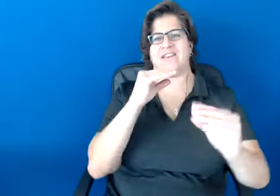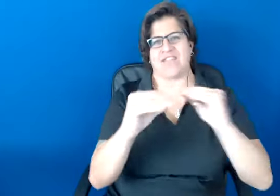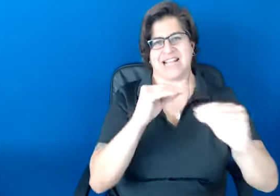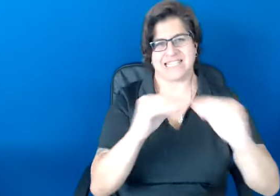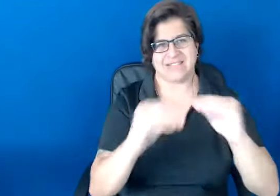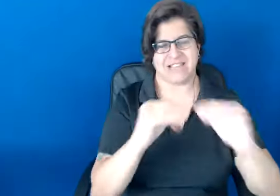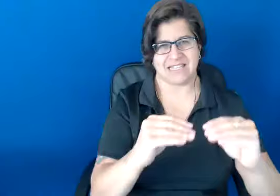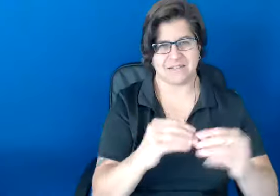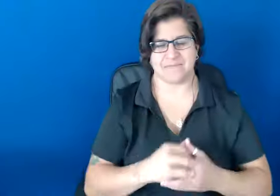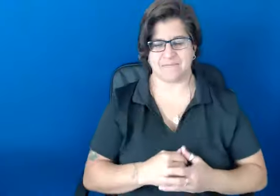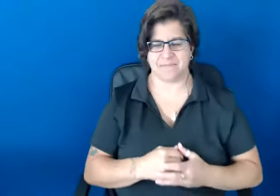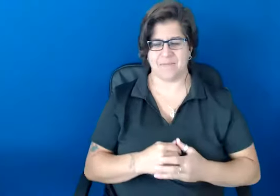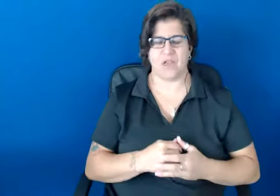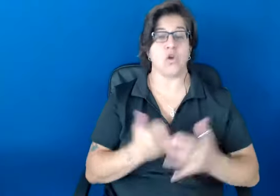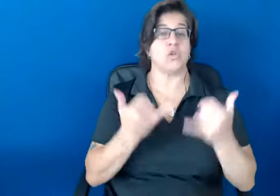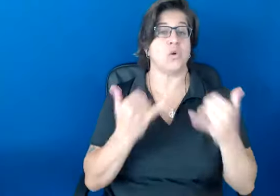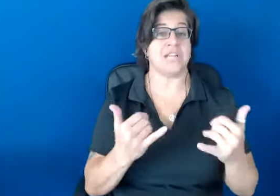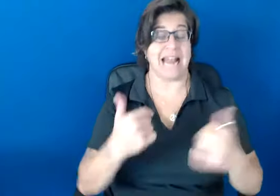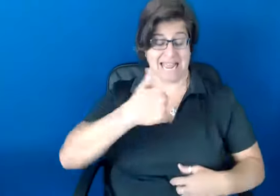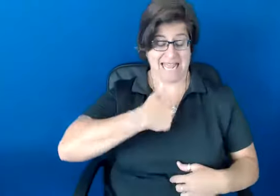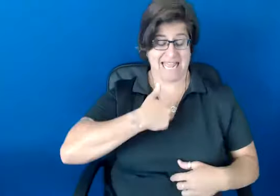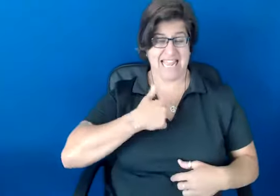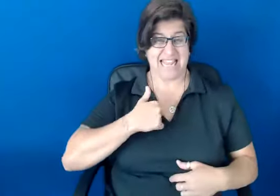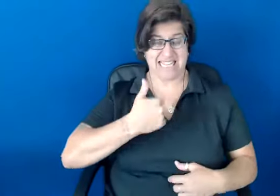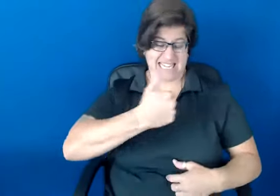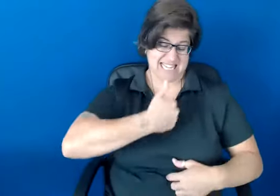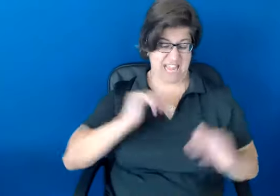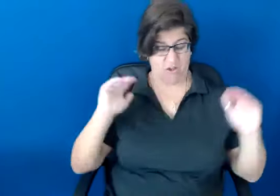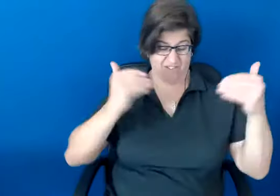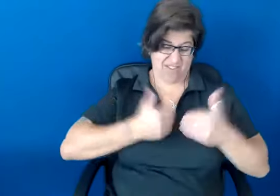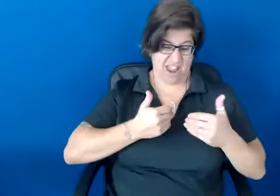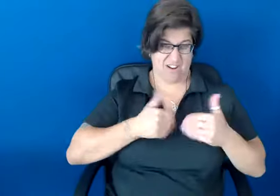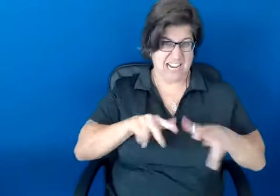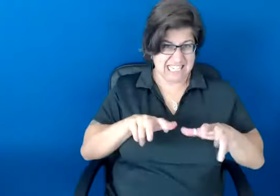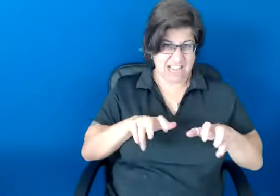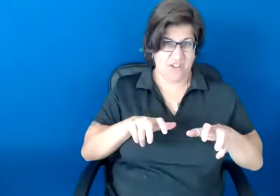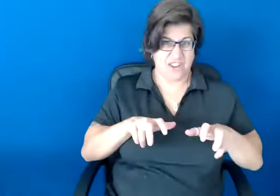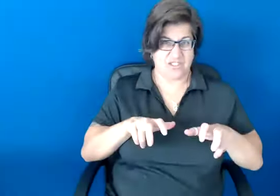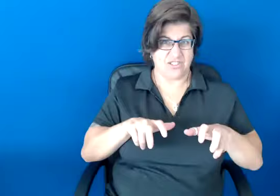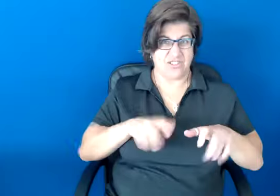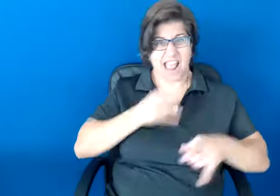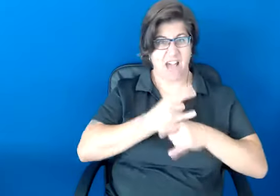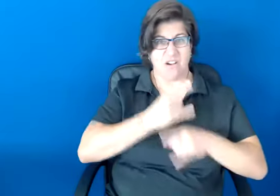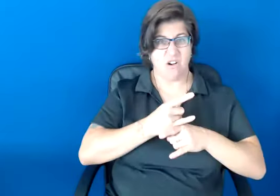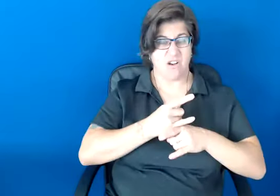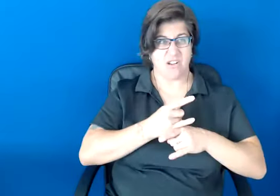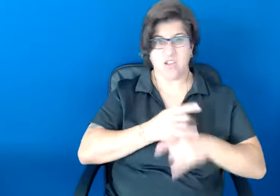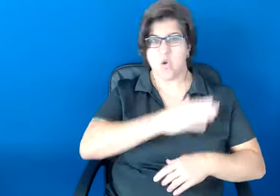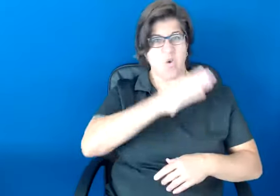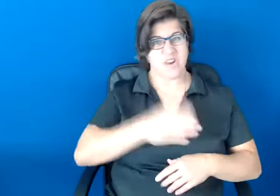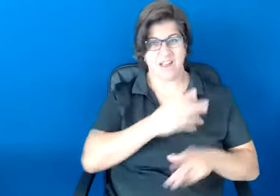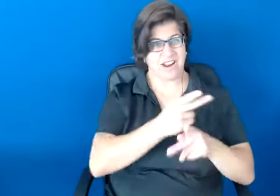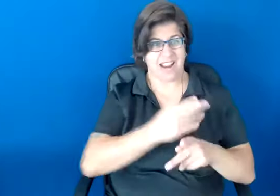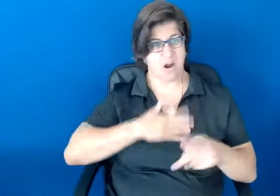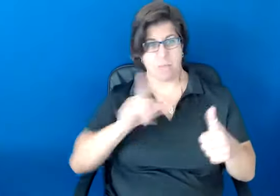this self-centered, selfish alcoholic could never take care of my first husband. And I couldn't